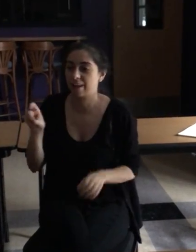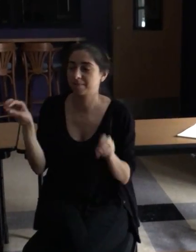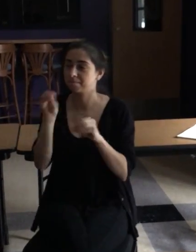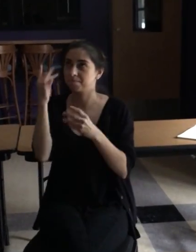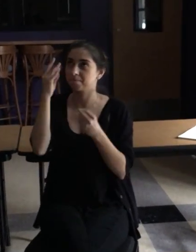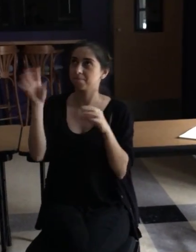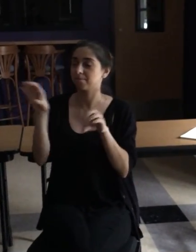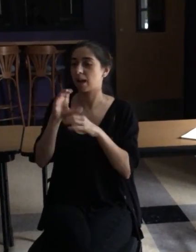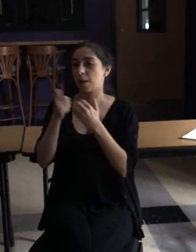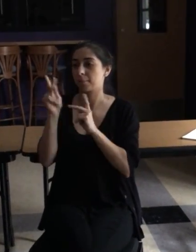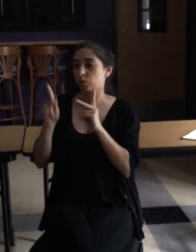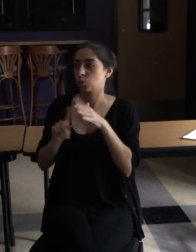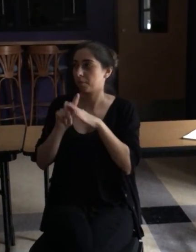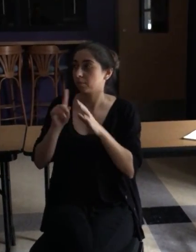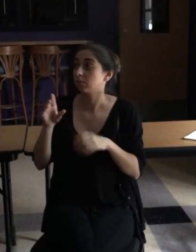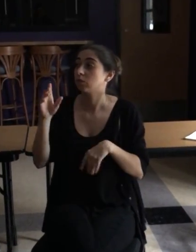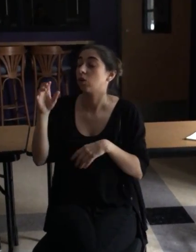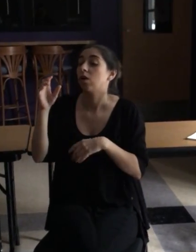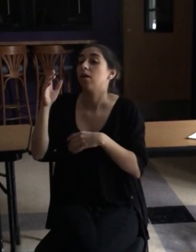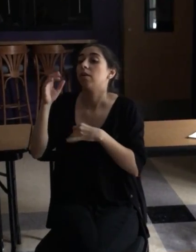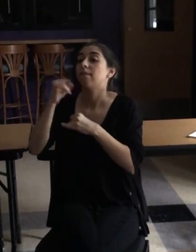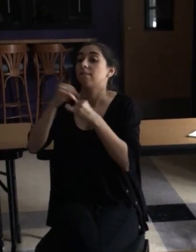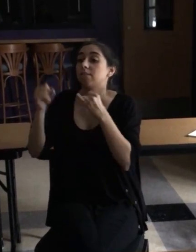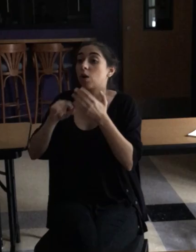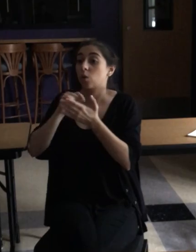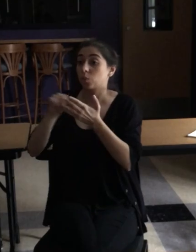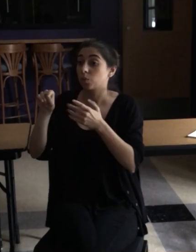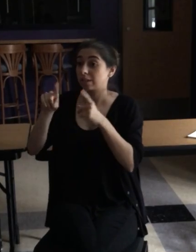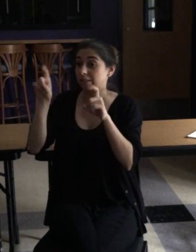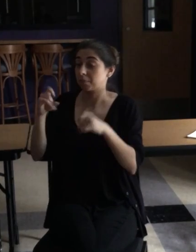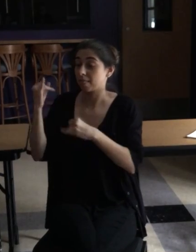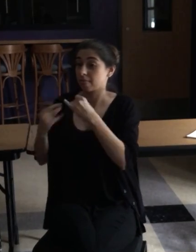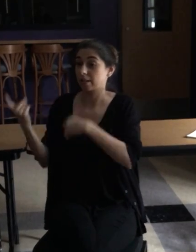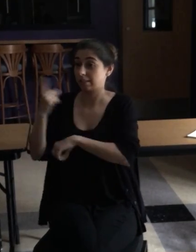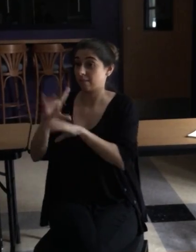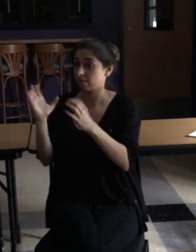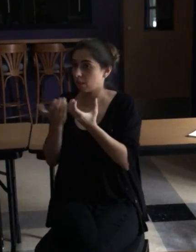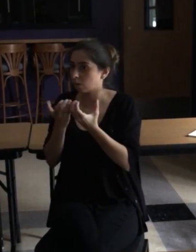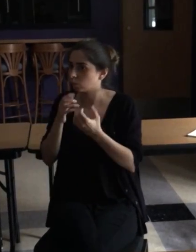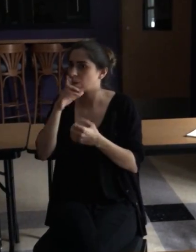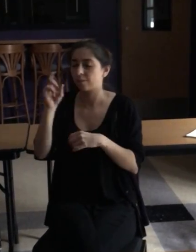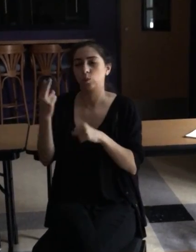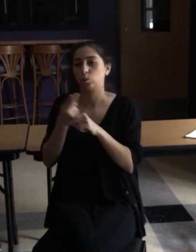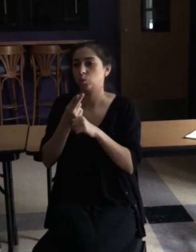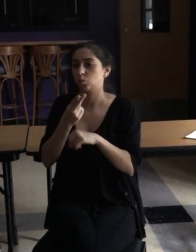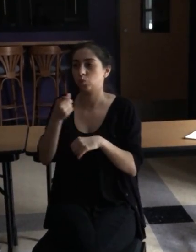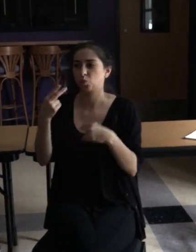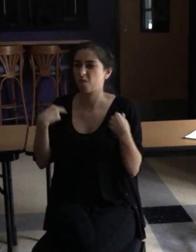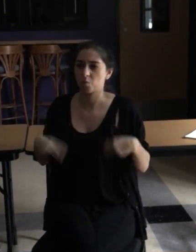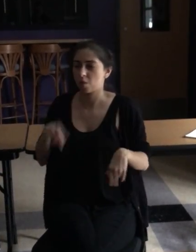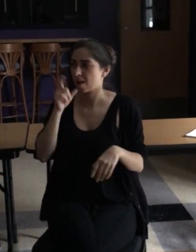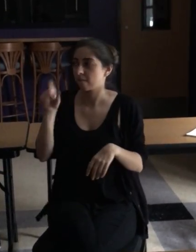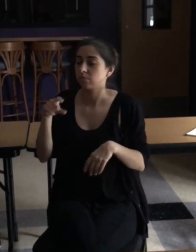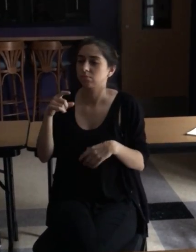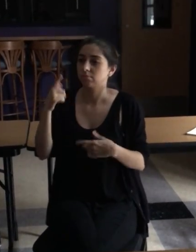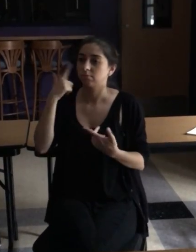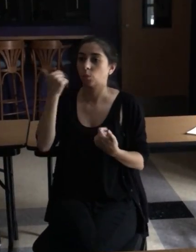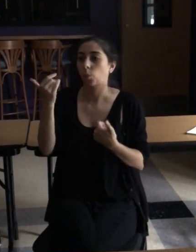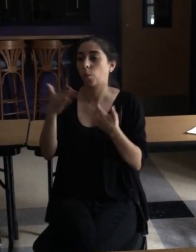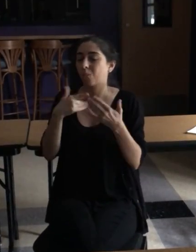final written exam, last day. You do not need to be in uniform. Feel free to wear clothes